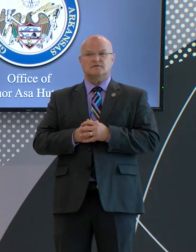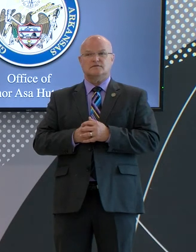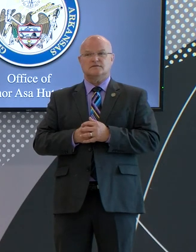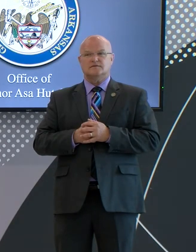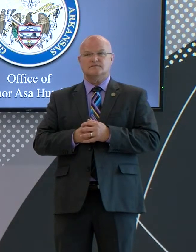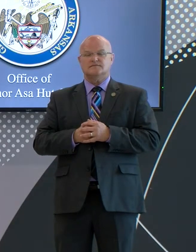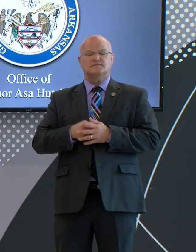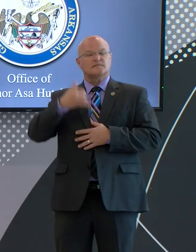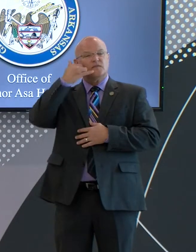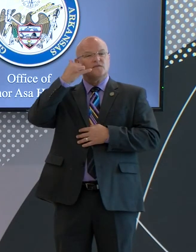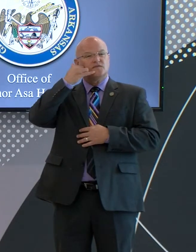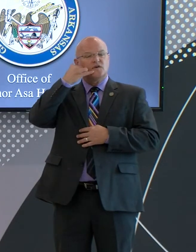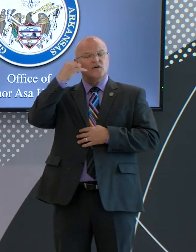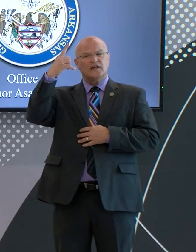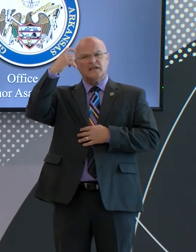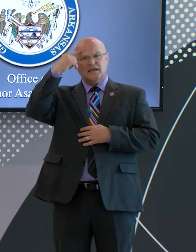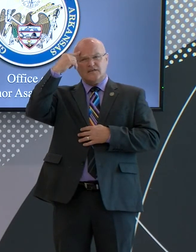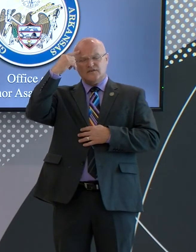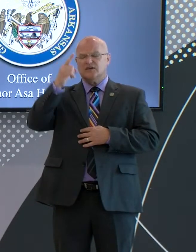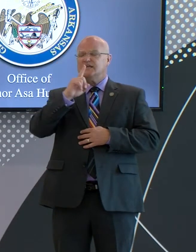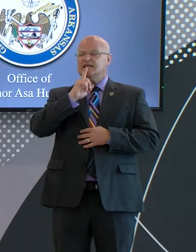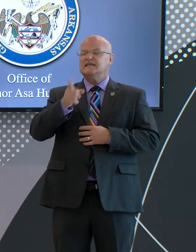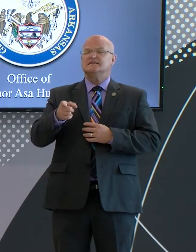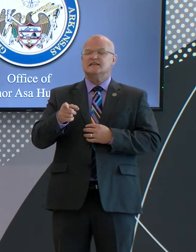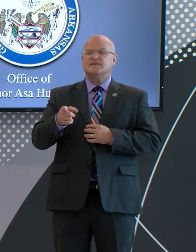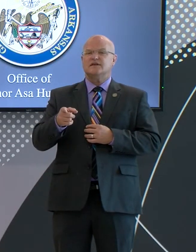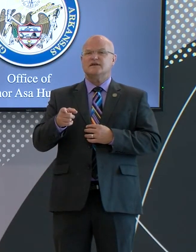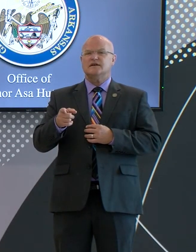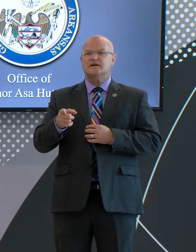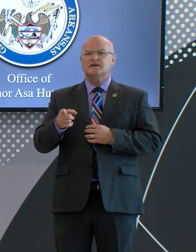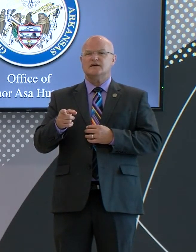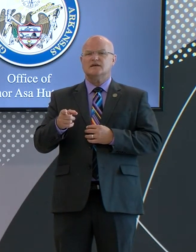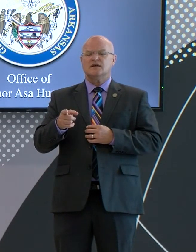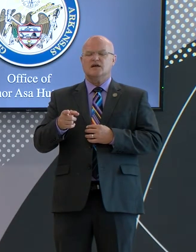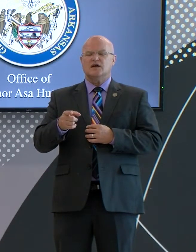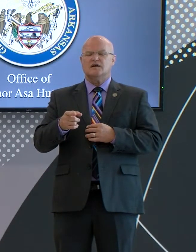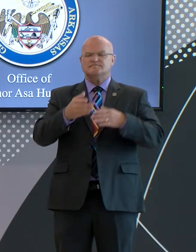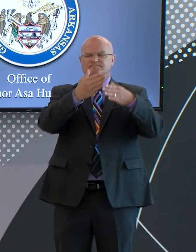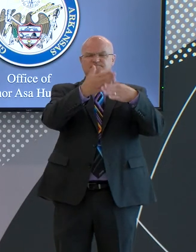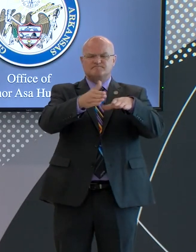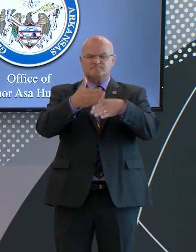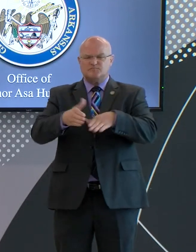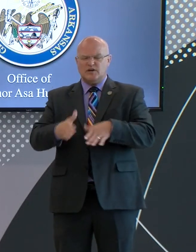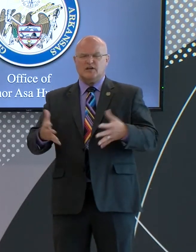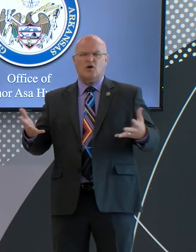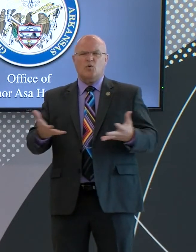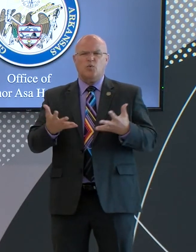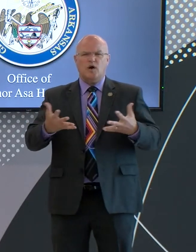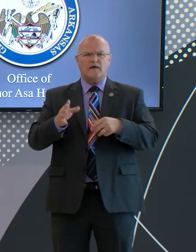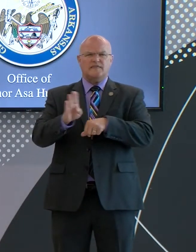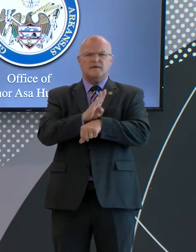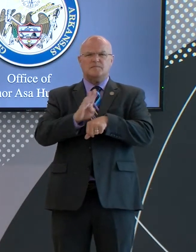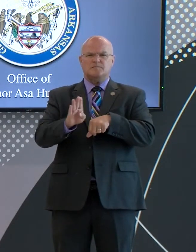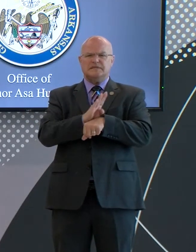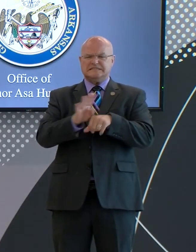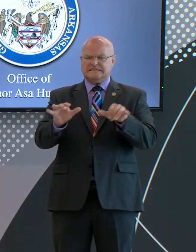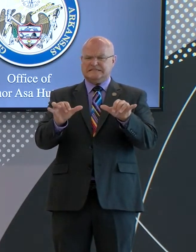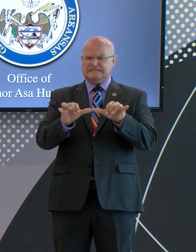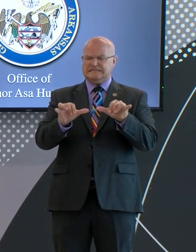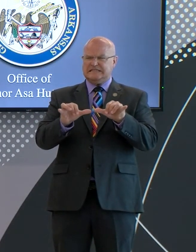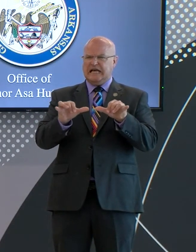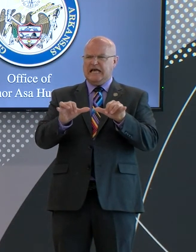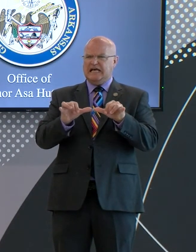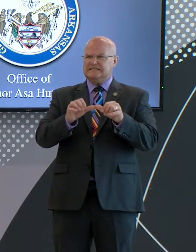Yes, Governor, is there a breakdown of what the business sizes and